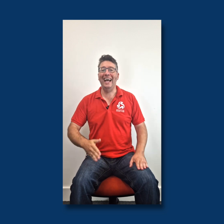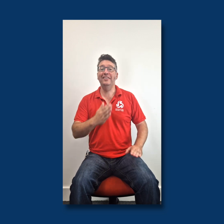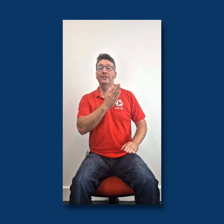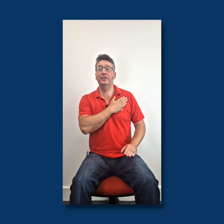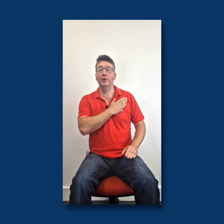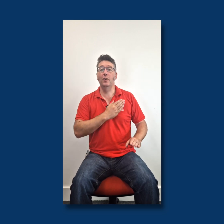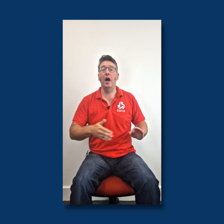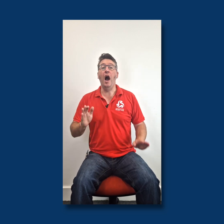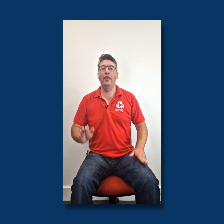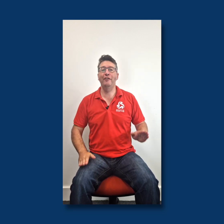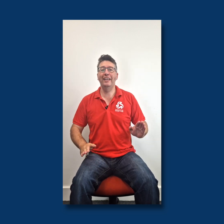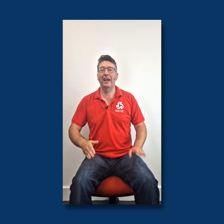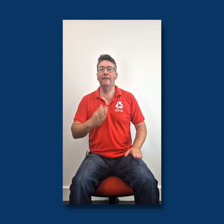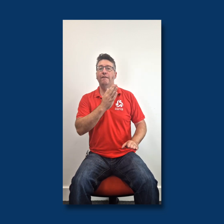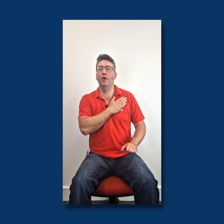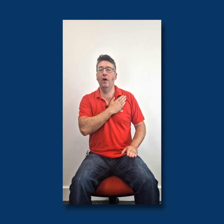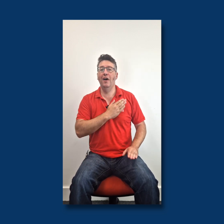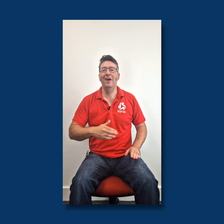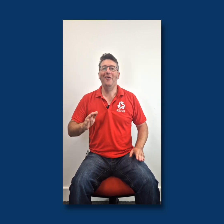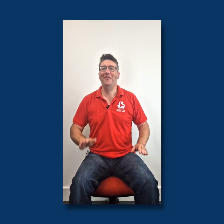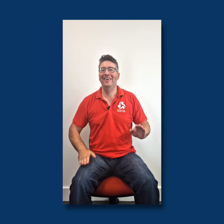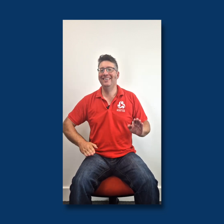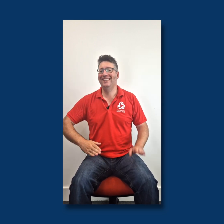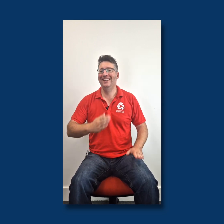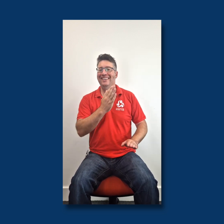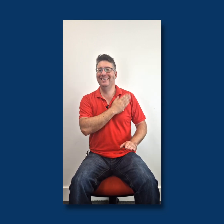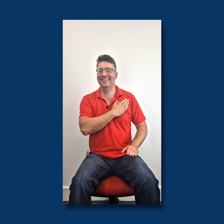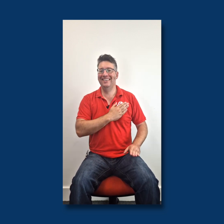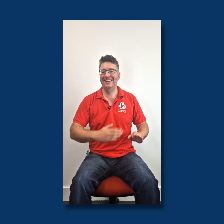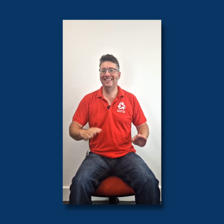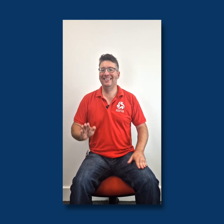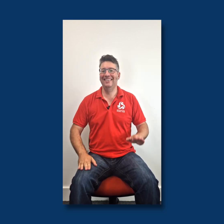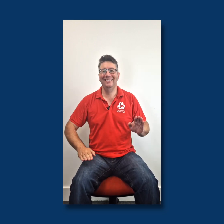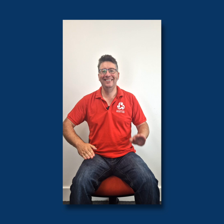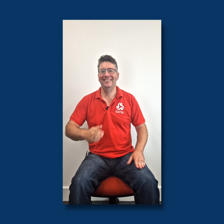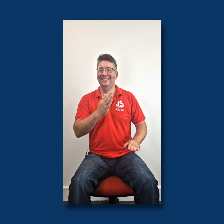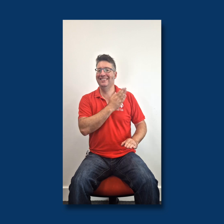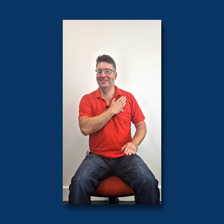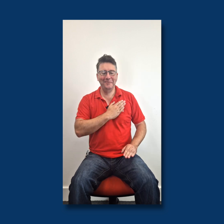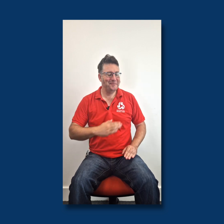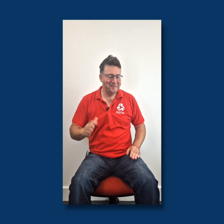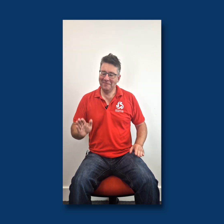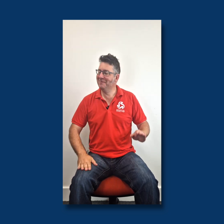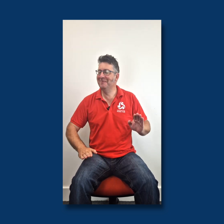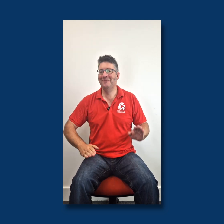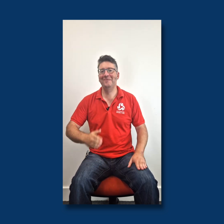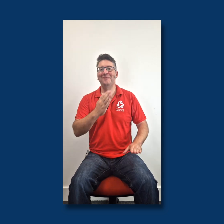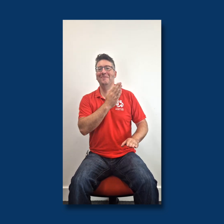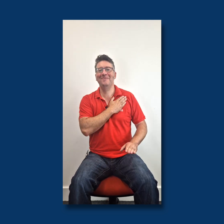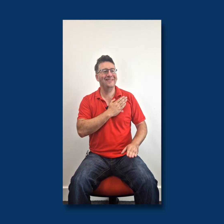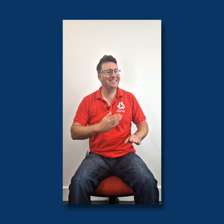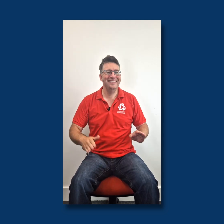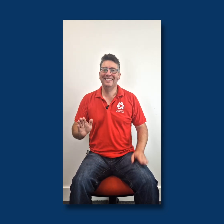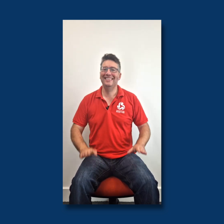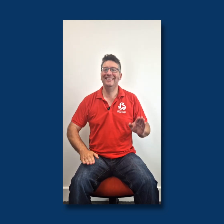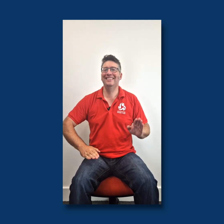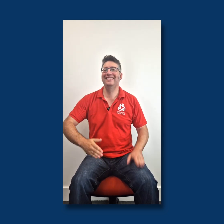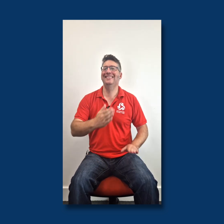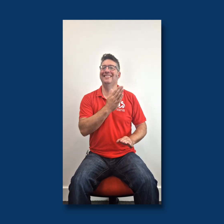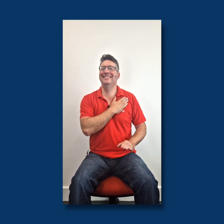circle around the world and keep on coming back to you. In my floating castle,